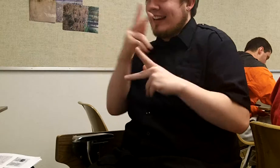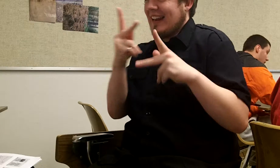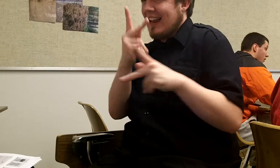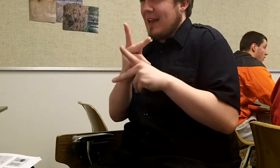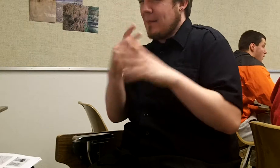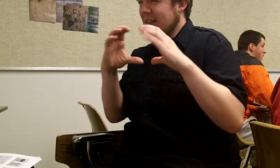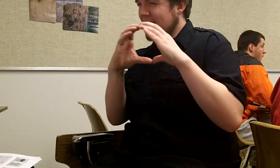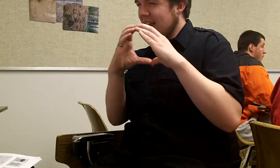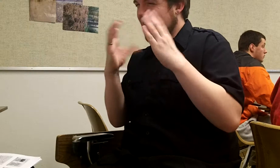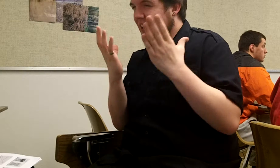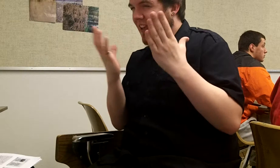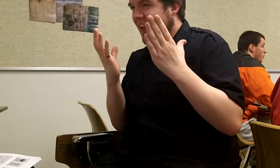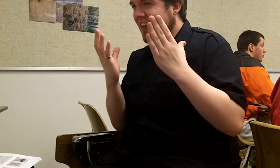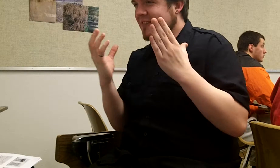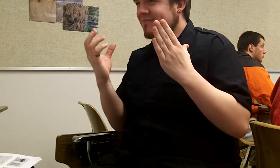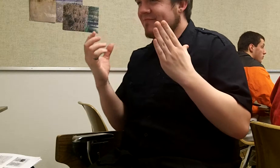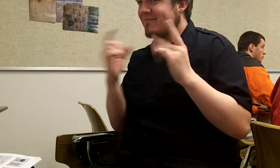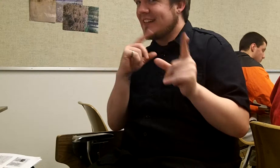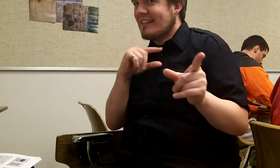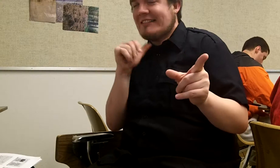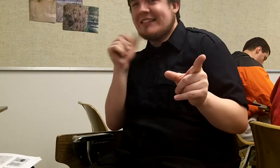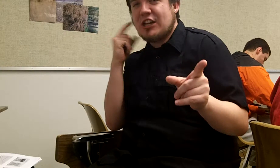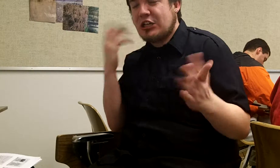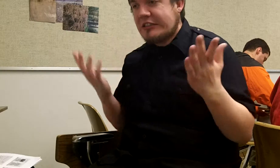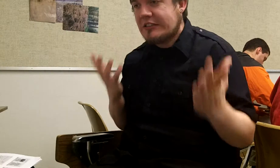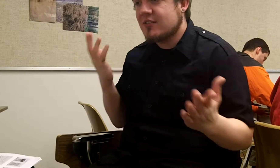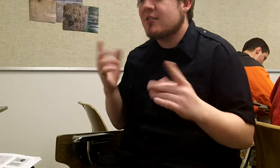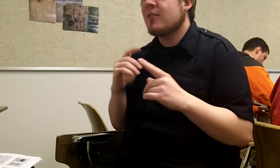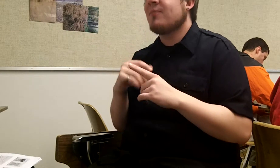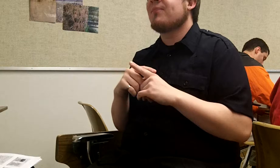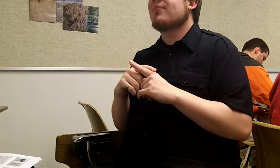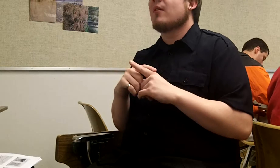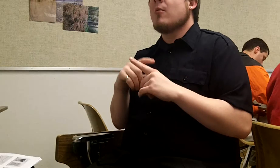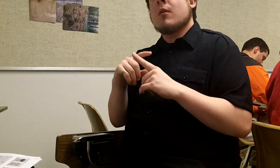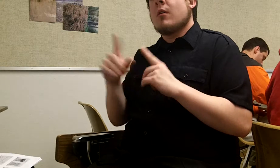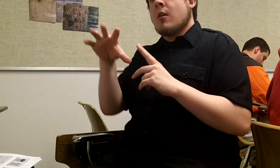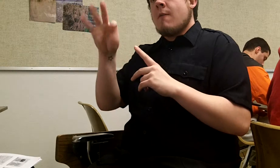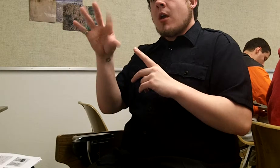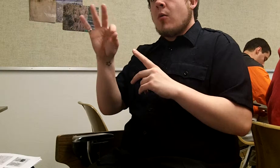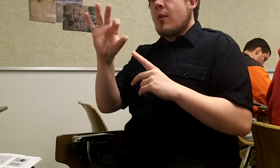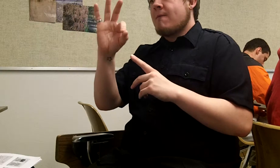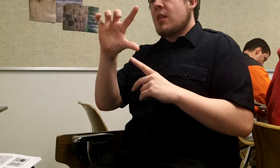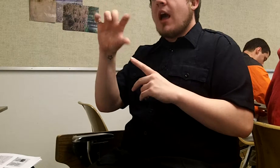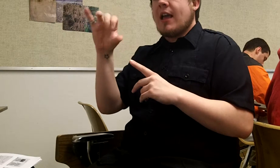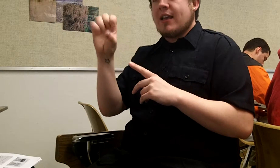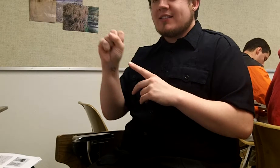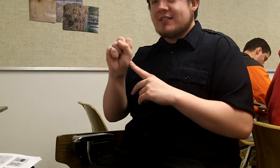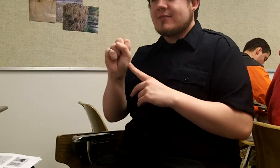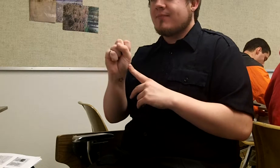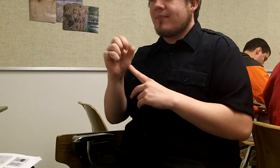I know, right? Like, at least that part's straightforward. So they discovered these flies that would develop without any wings,